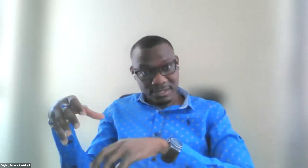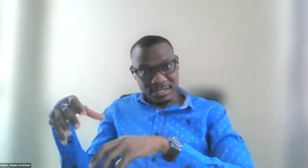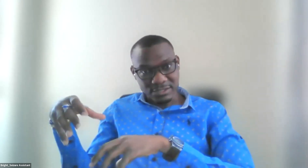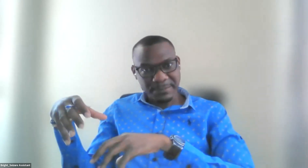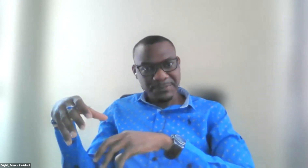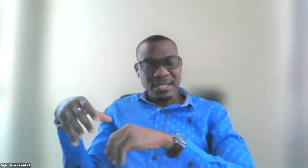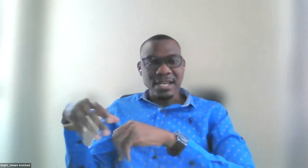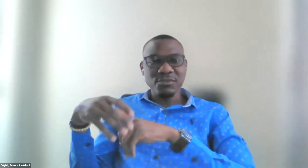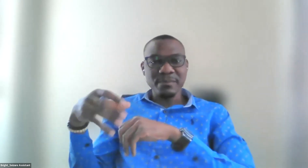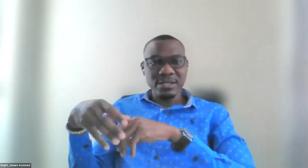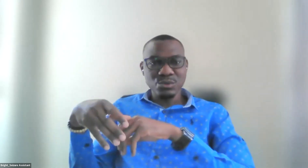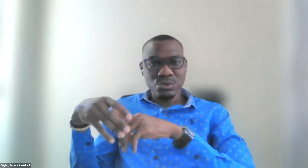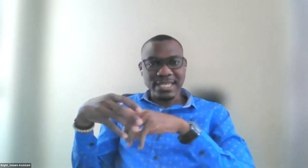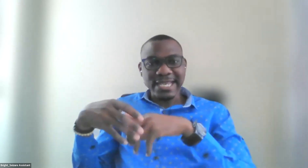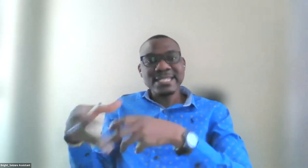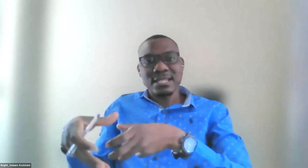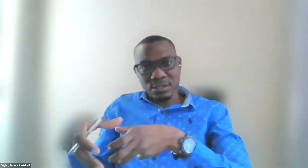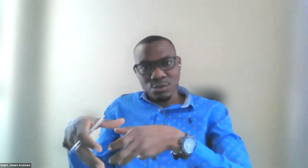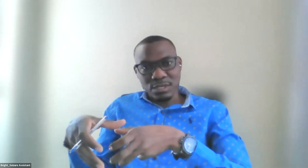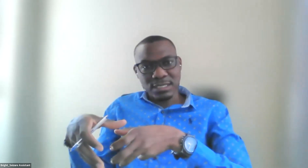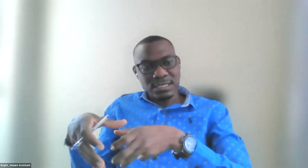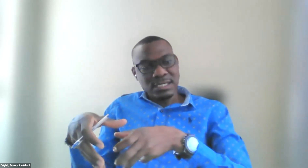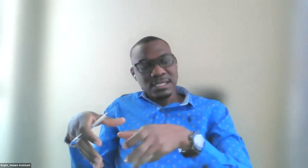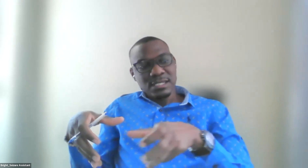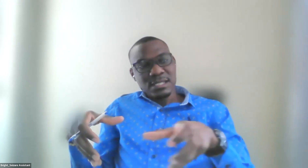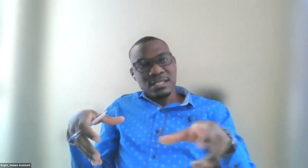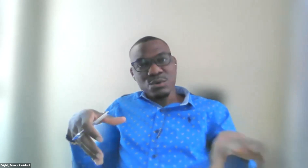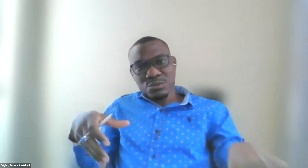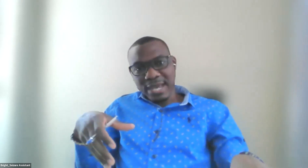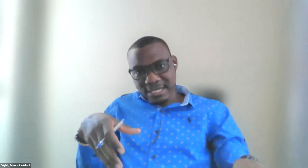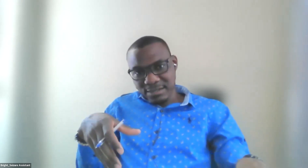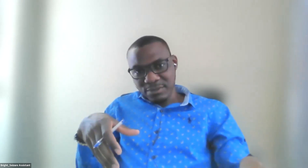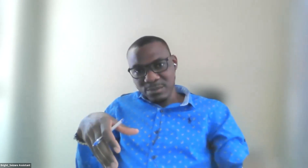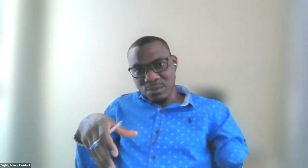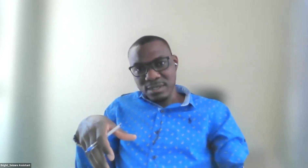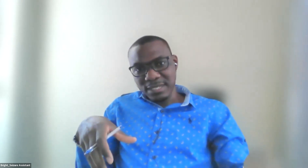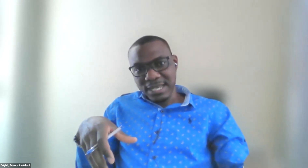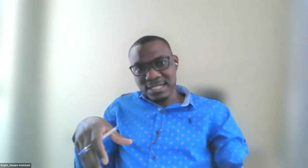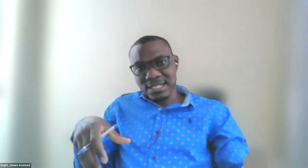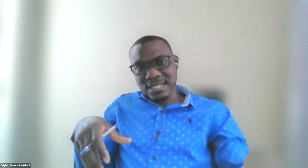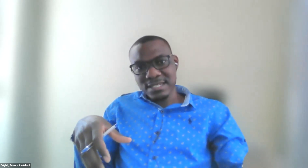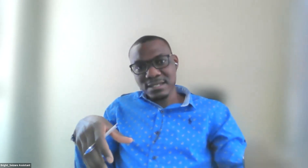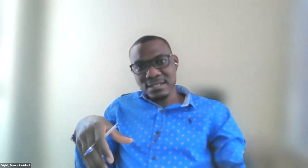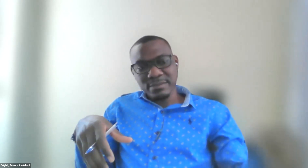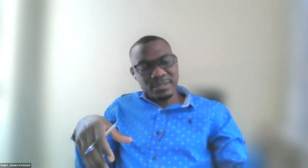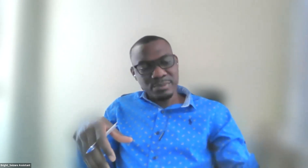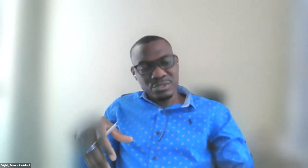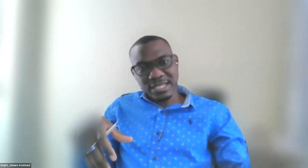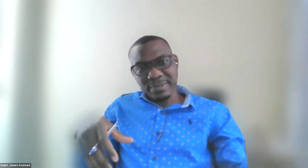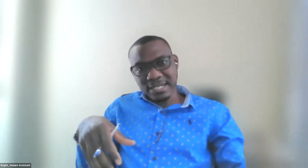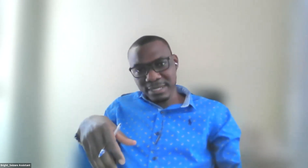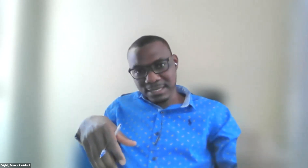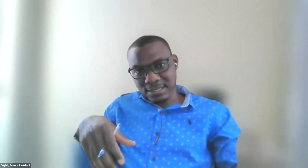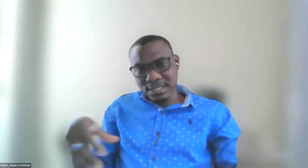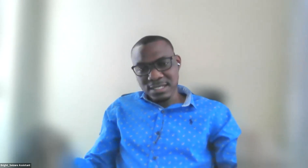about to have a seizure. And for me who gets the aura, the call to action for the mobile application is simply pushing